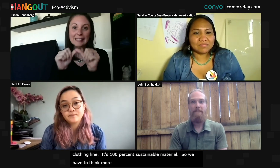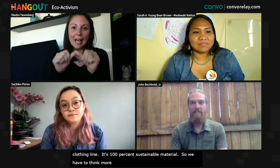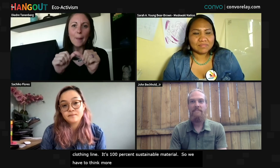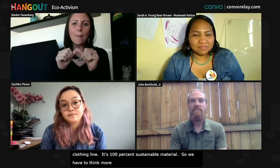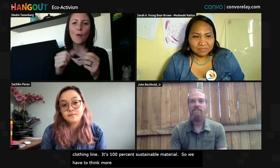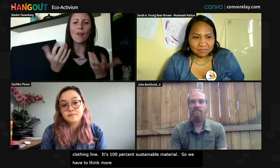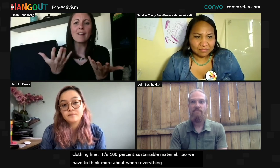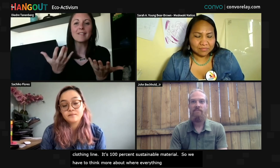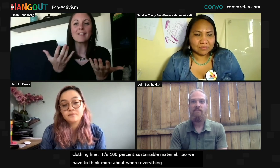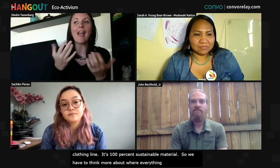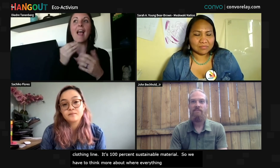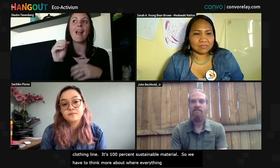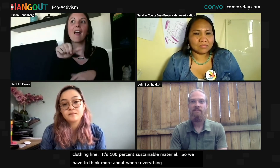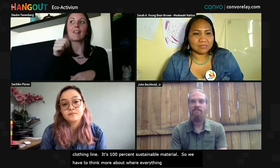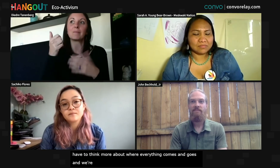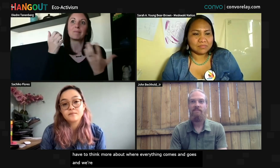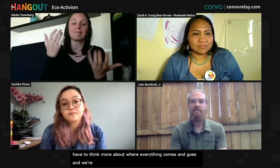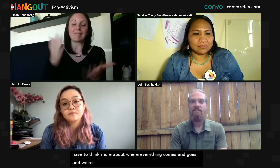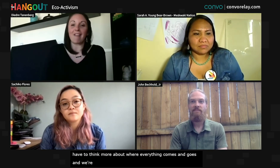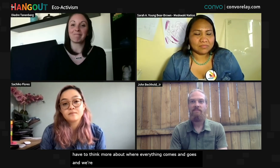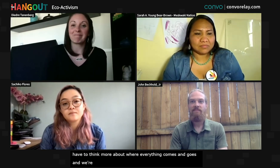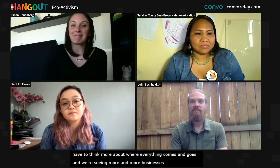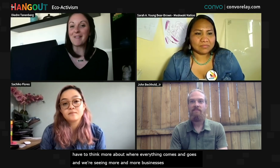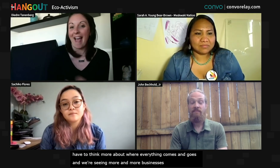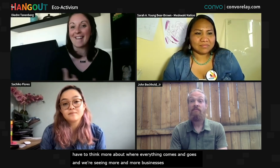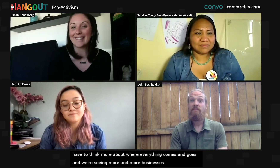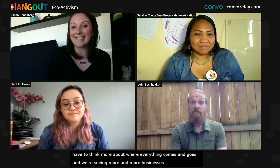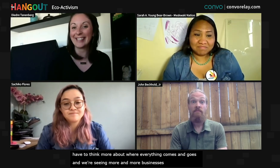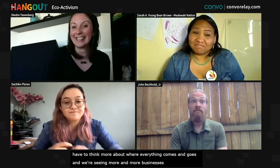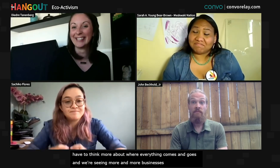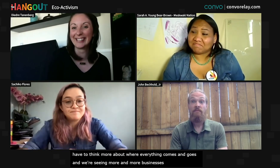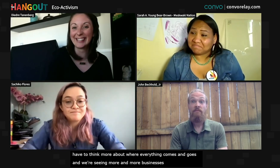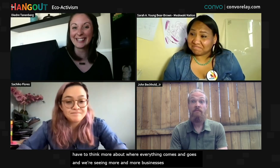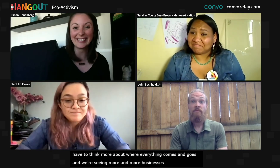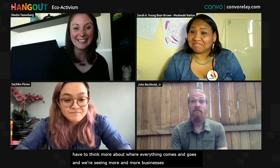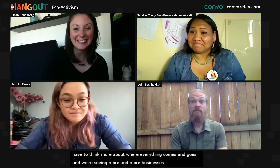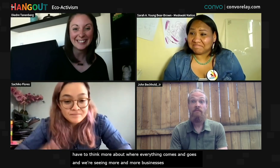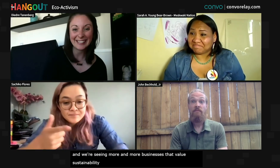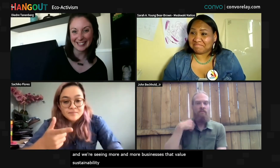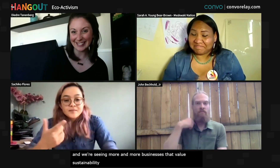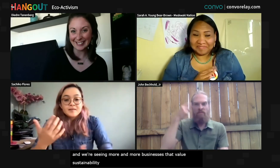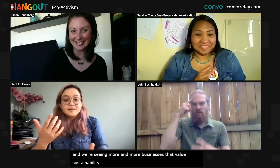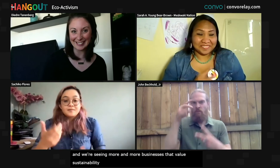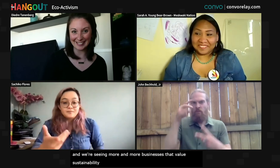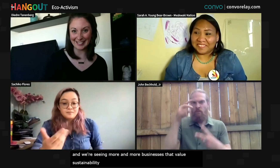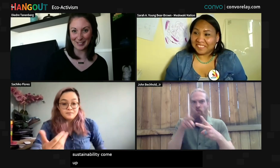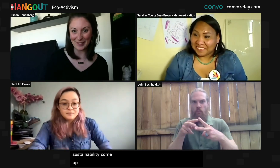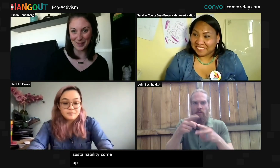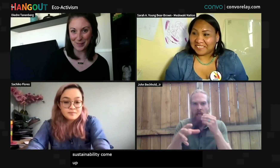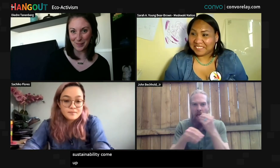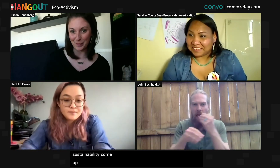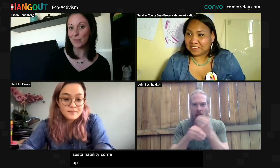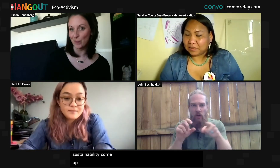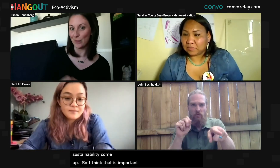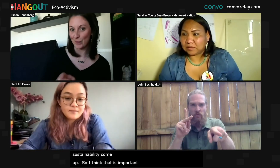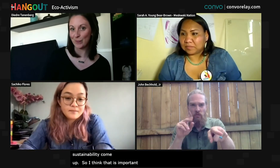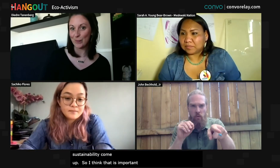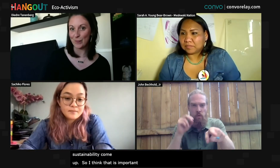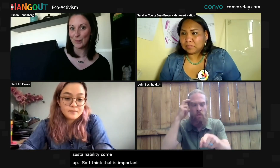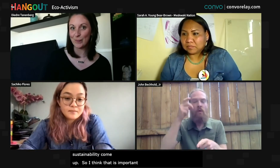more businesses that value sustainability come up. So I think that's important. Oh, I just thought of two things